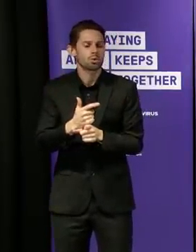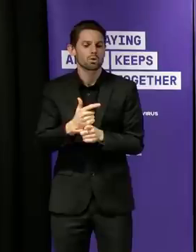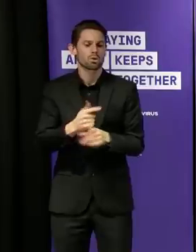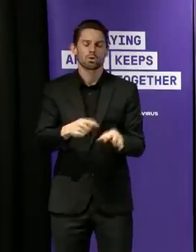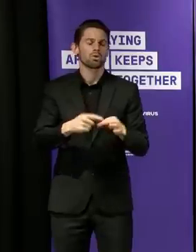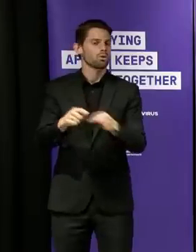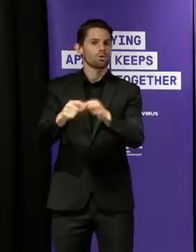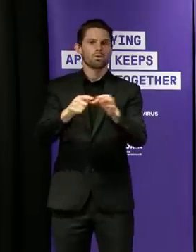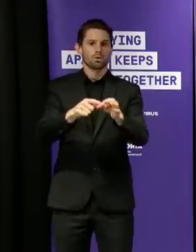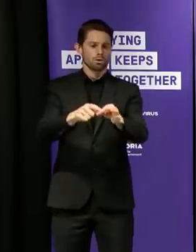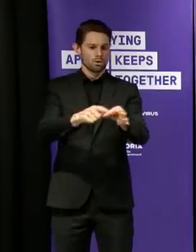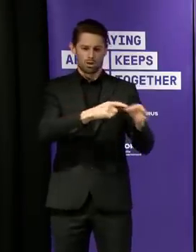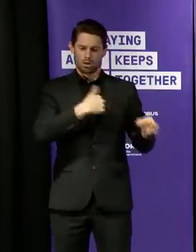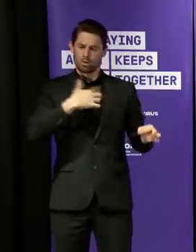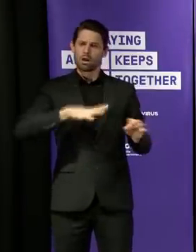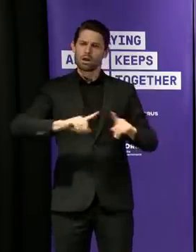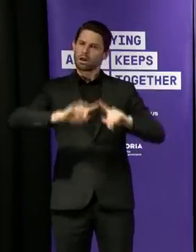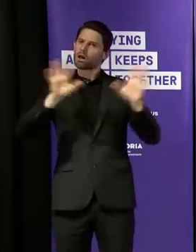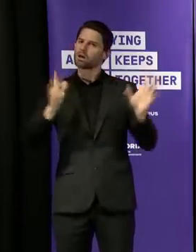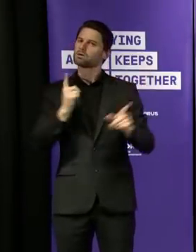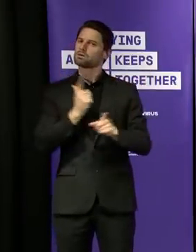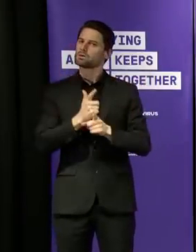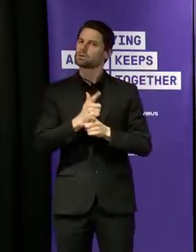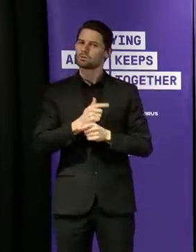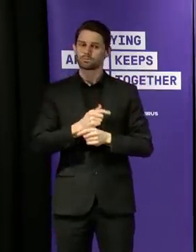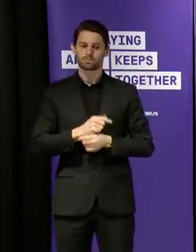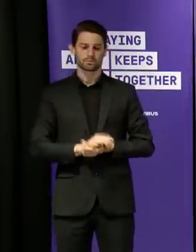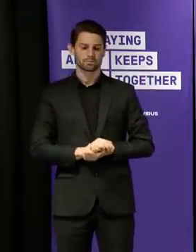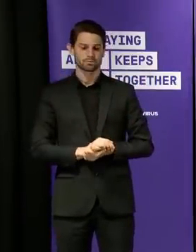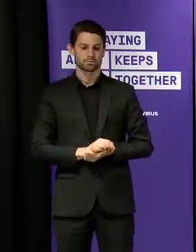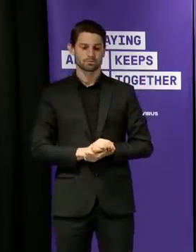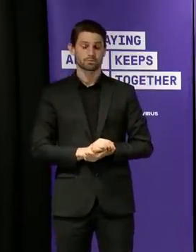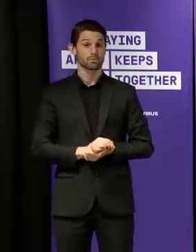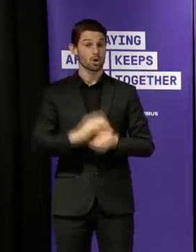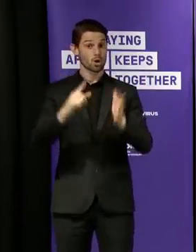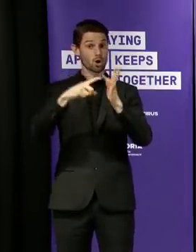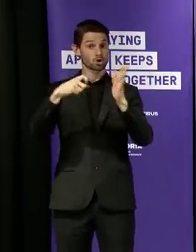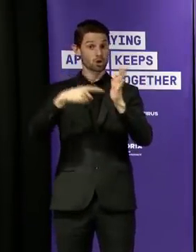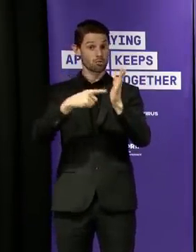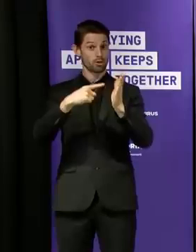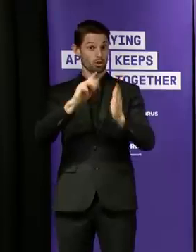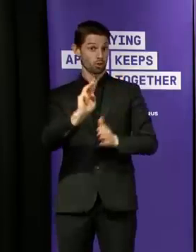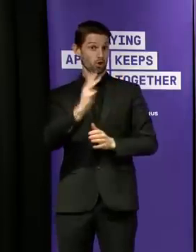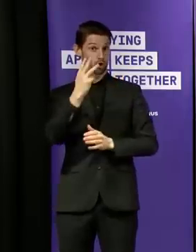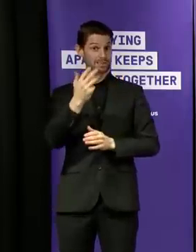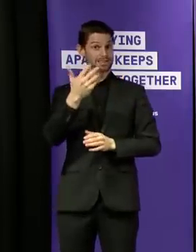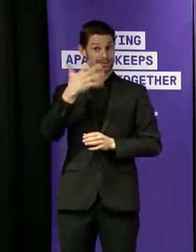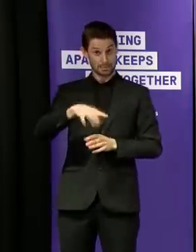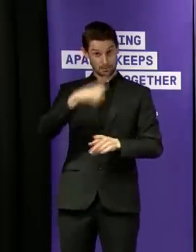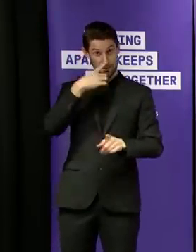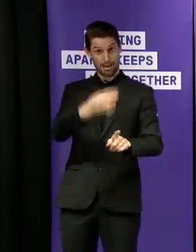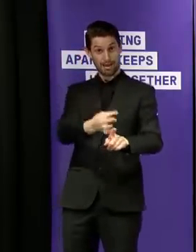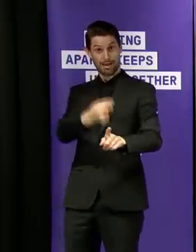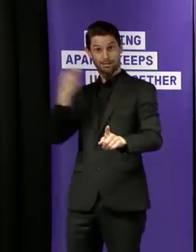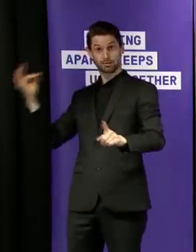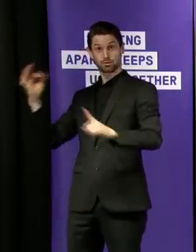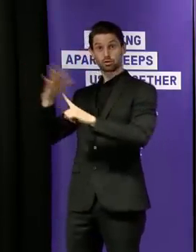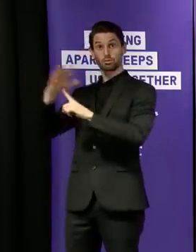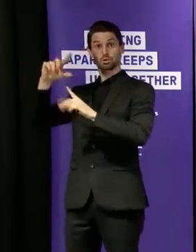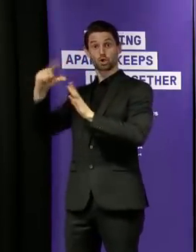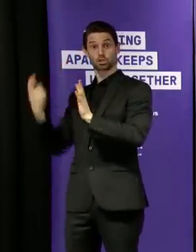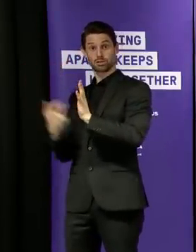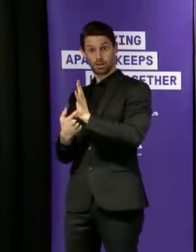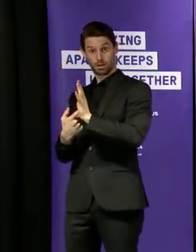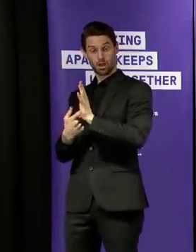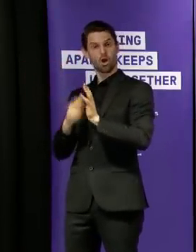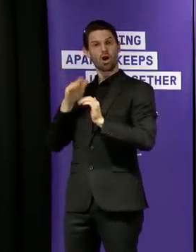clarify Victoria's position on this, the press conference here on October 3rd, Professor Sutton was asked about the travel bubble and said, I don't